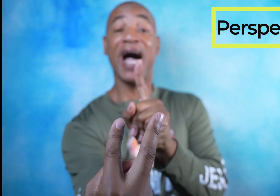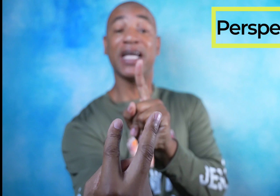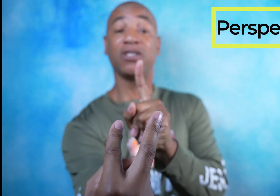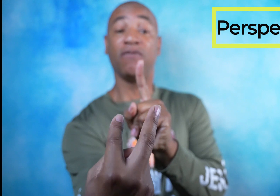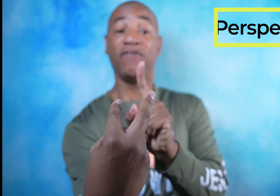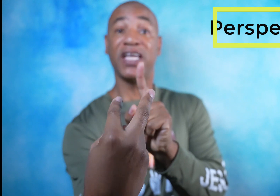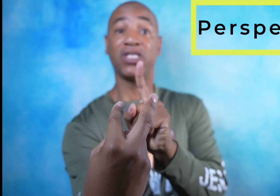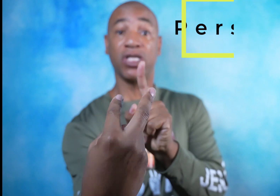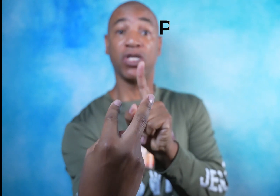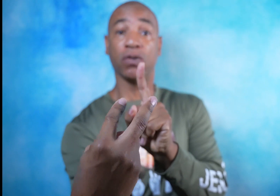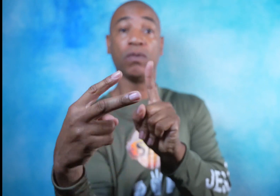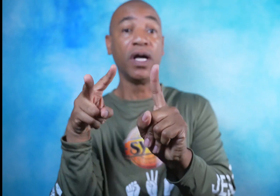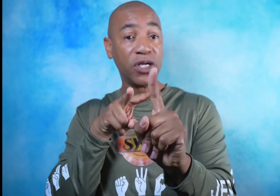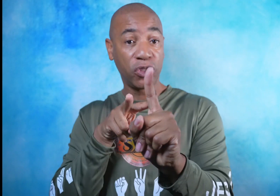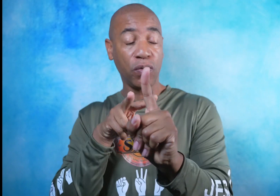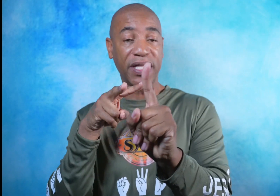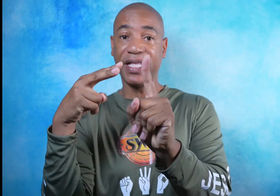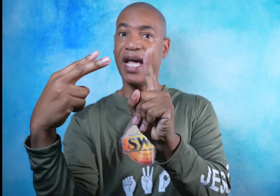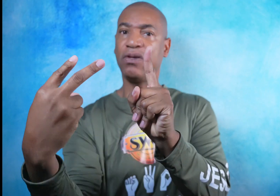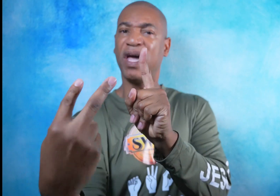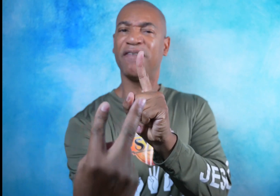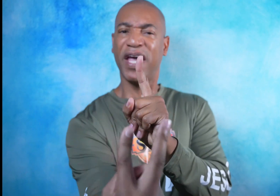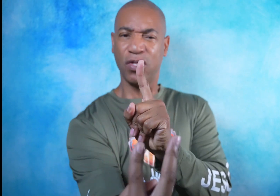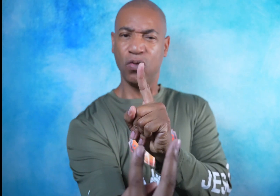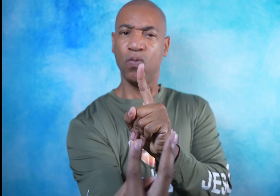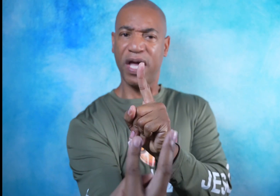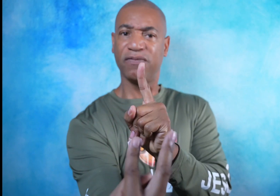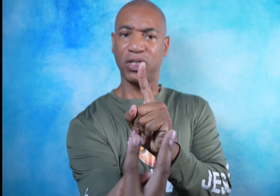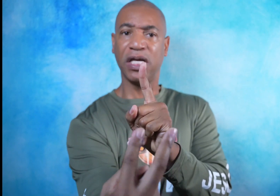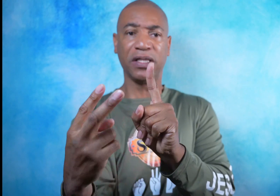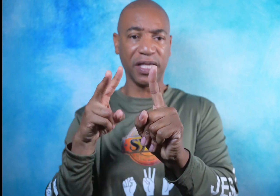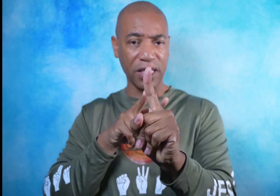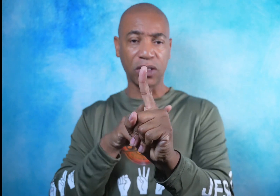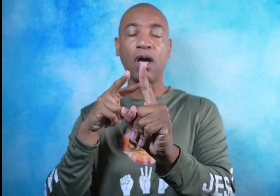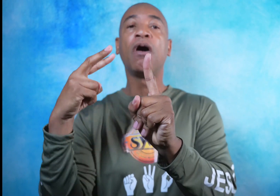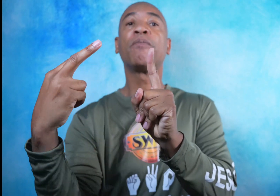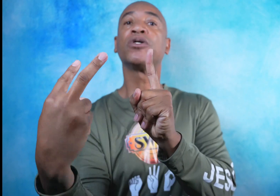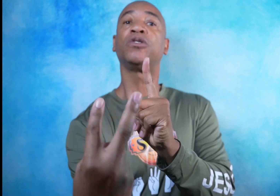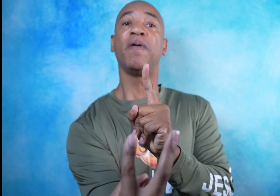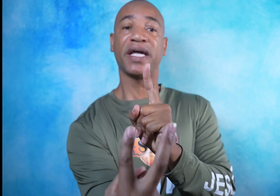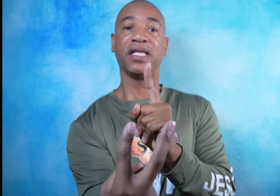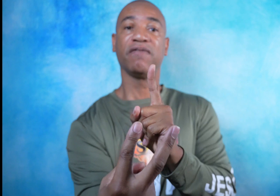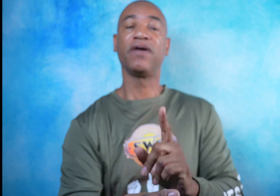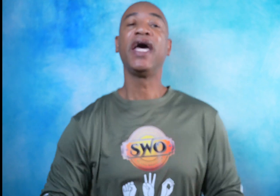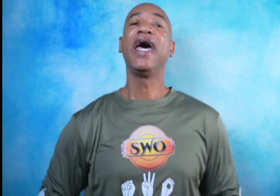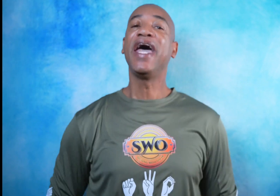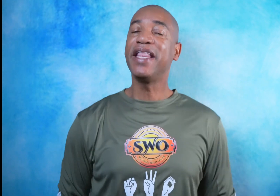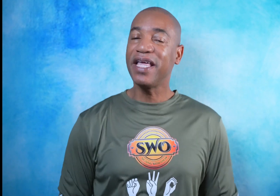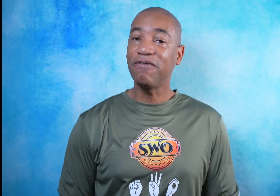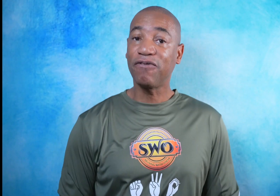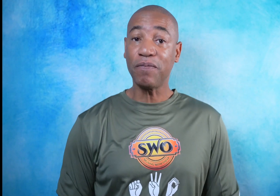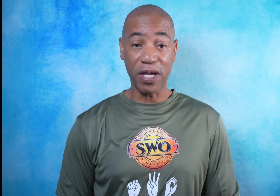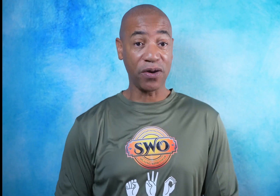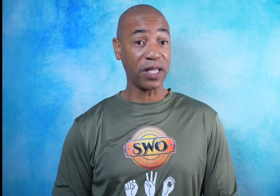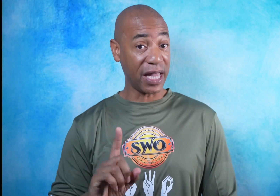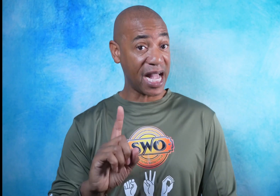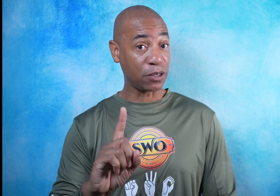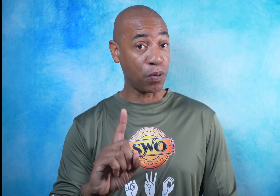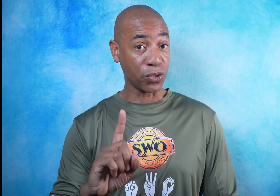eyes facing you, showing that now you have a new way of seeing things, perspective. And then from here, the last portion